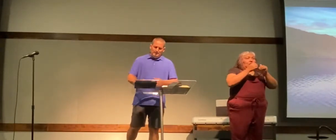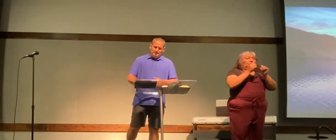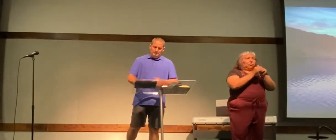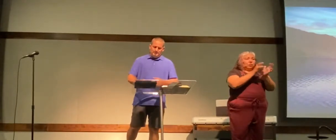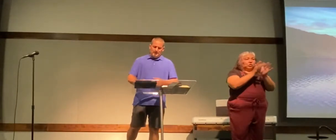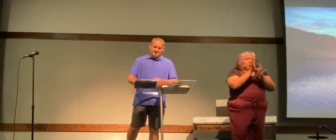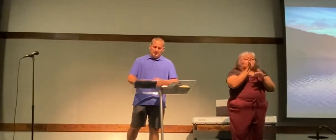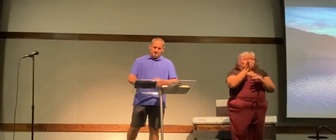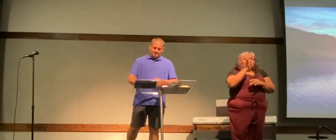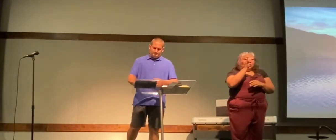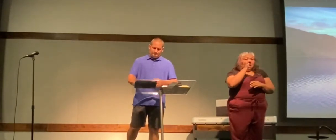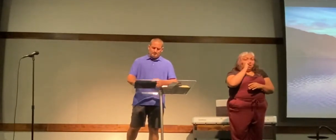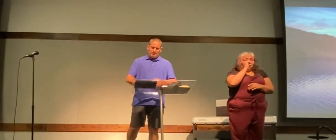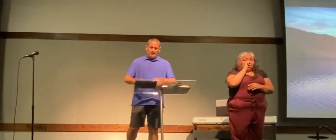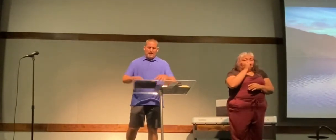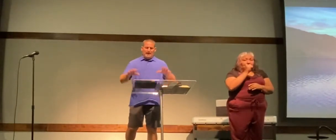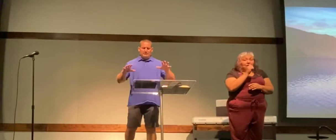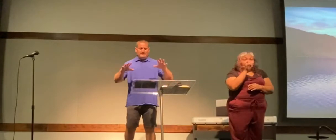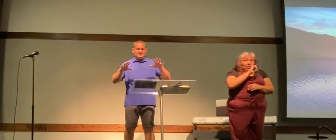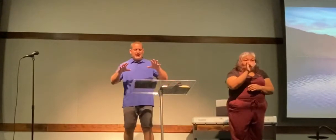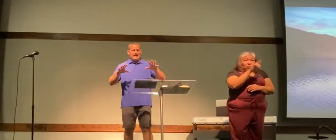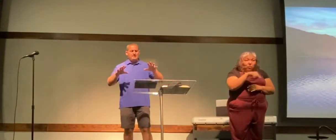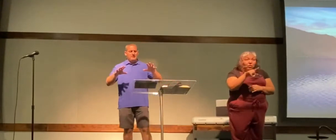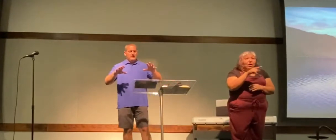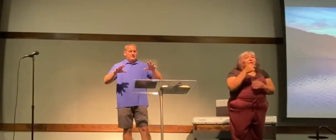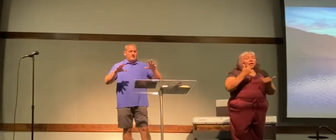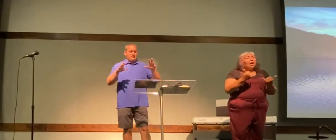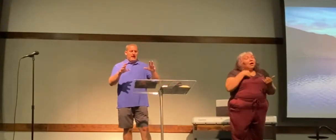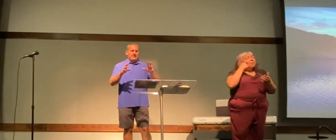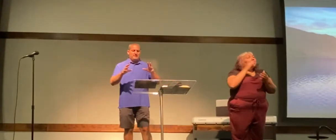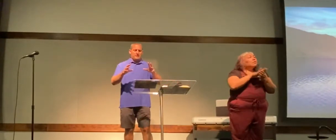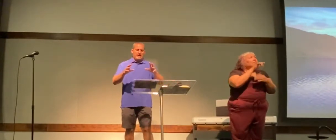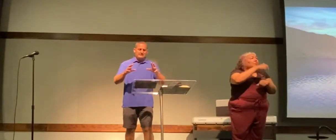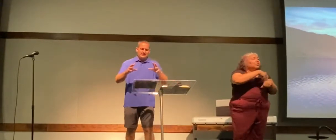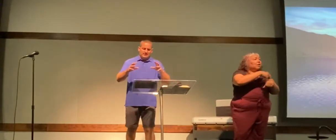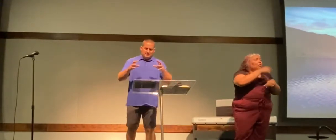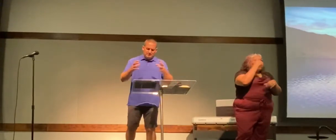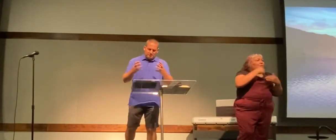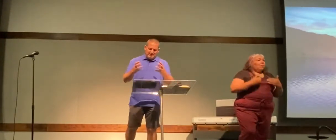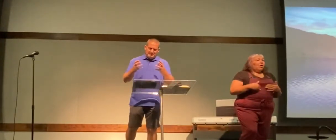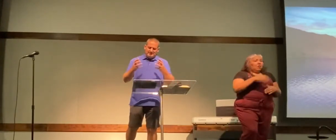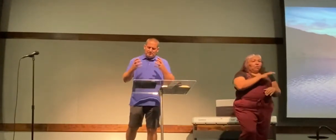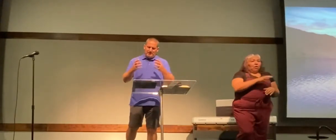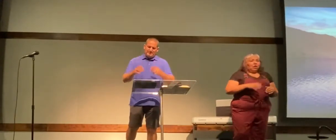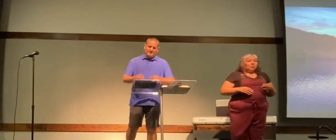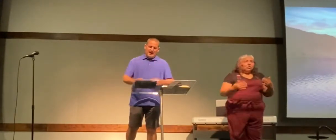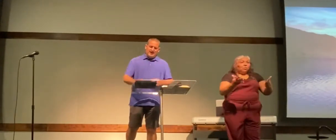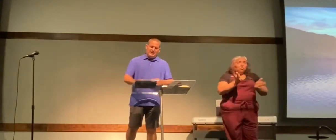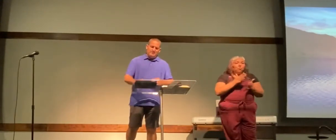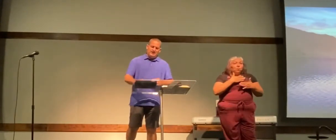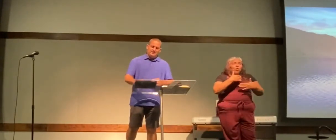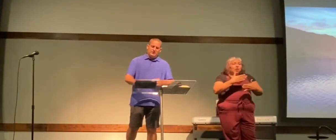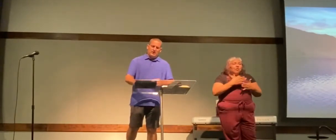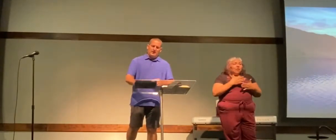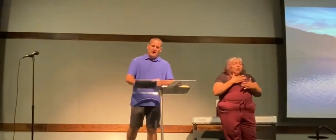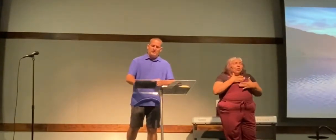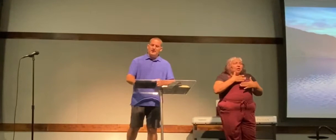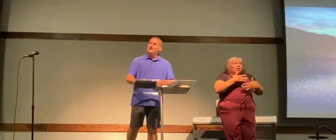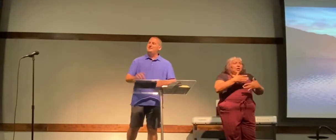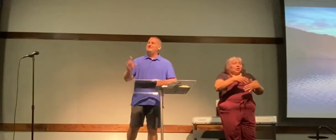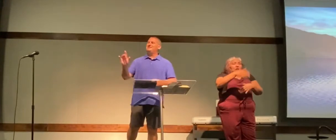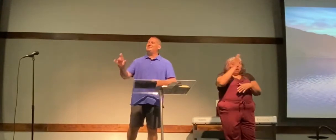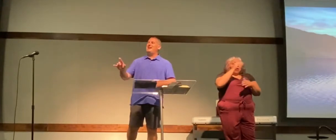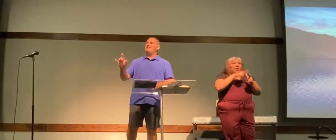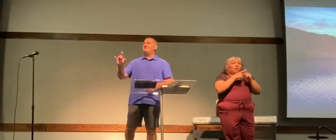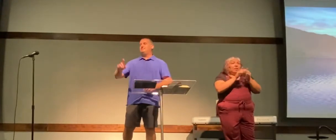right? And so I believe it's time for the body of Christ to breathe in the breath of God and become the great army